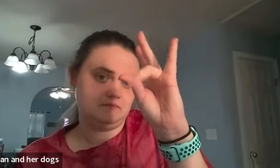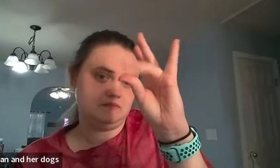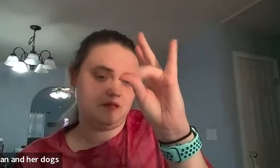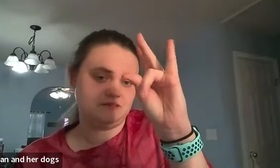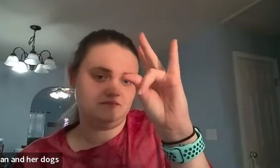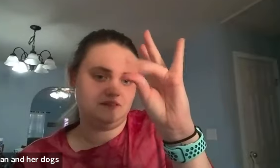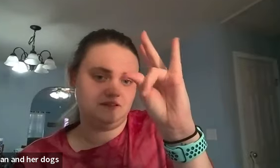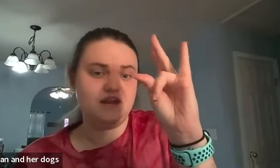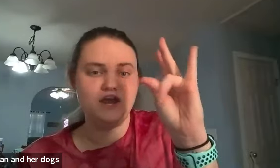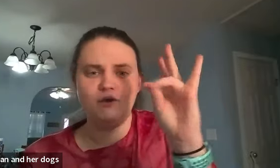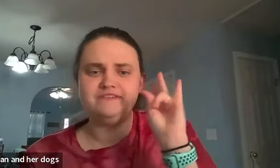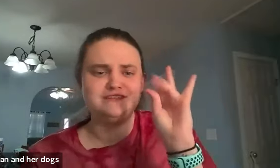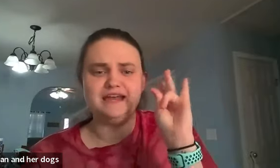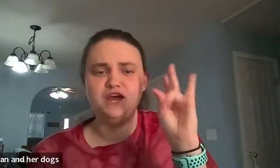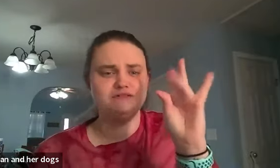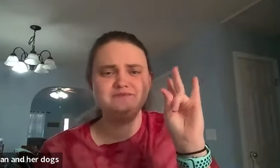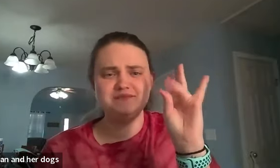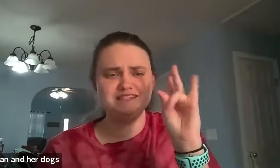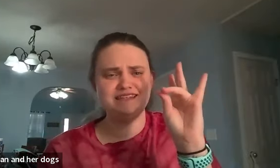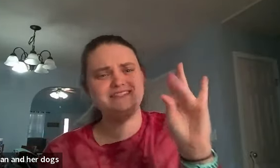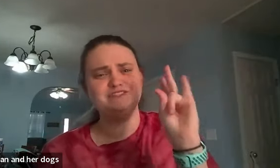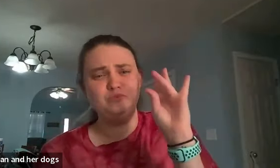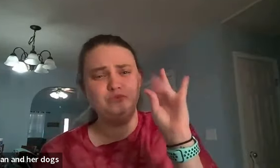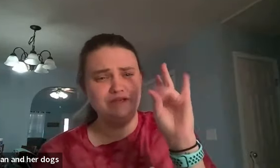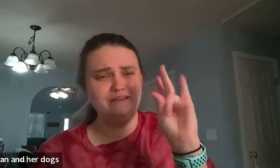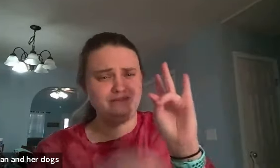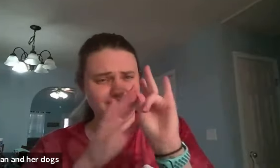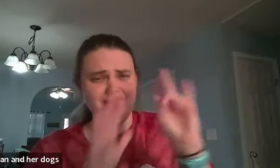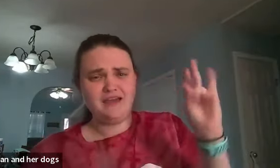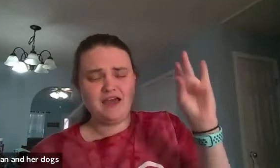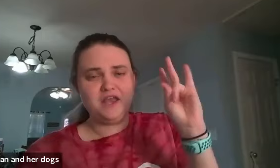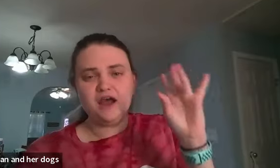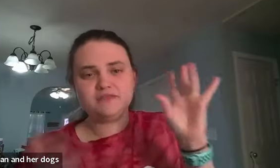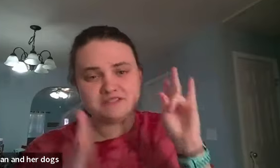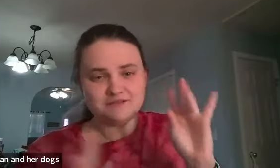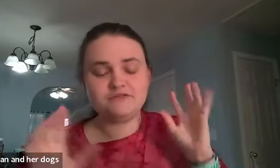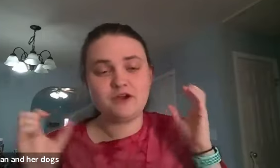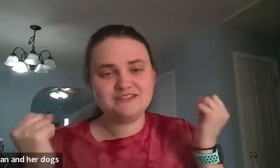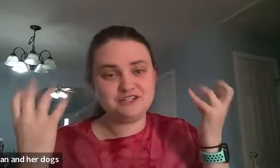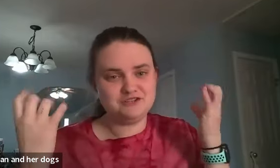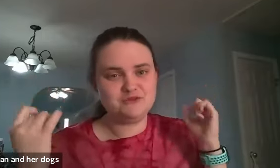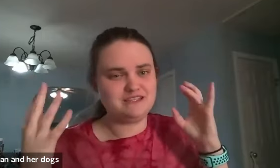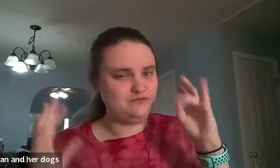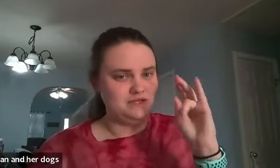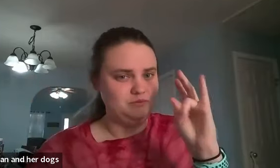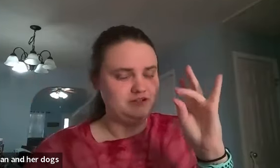The bouncing finger. I know sometimes it's like, this is really like not the most comfortable. If your hands aren't used to it, it's really weird.